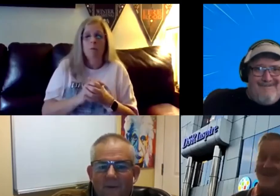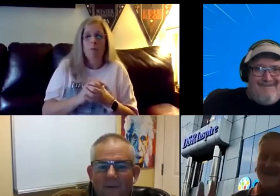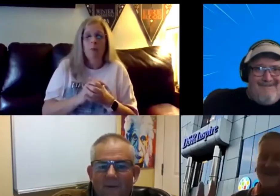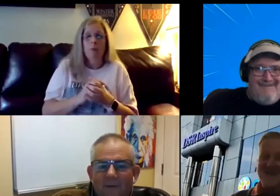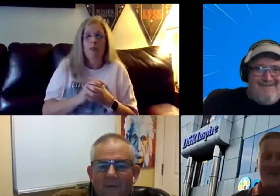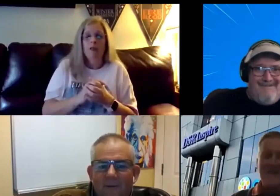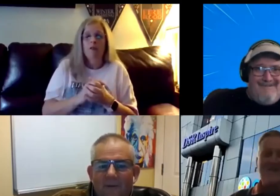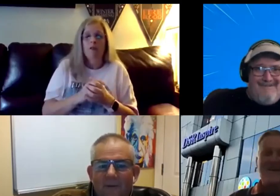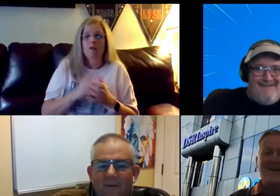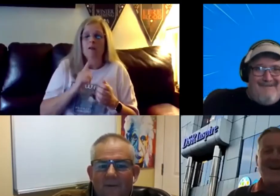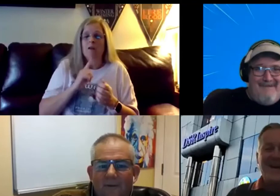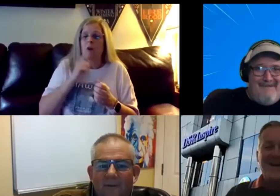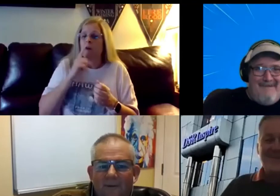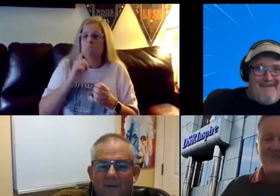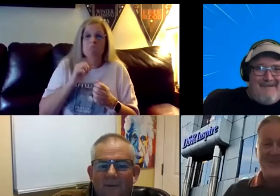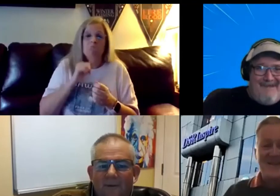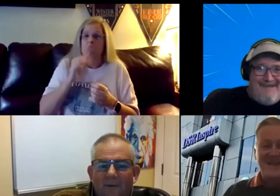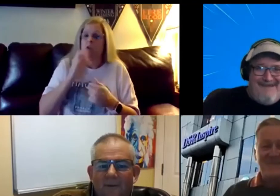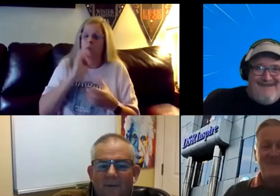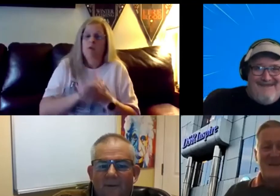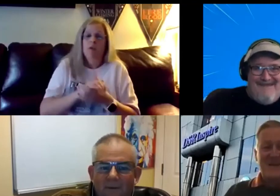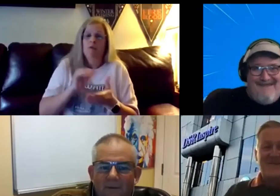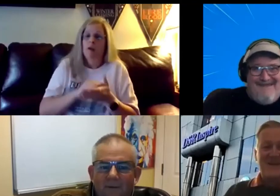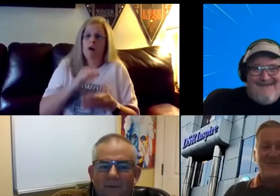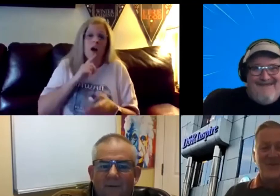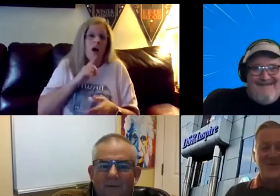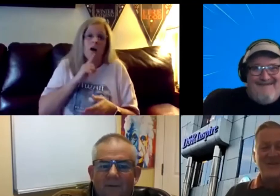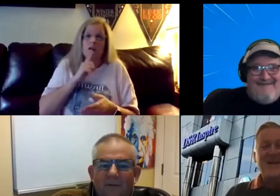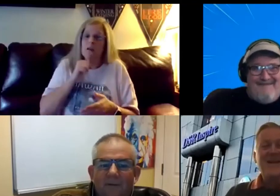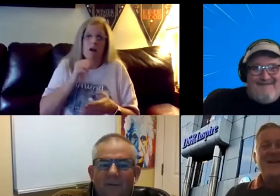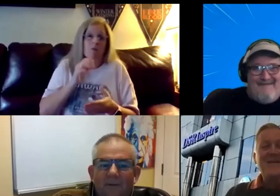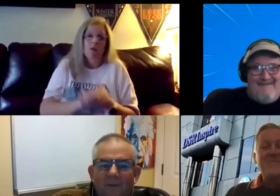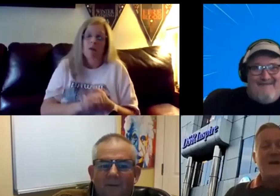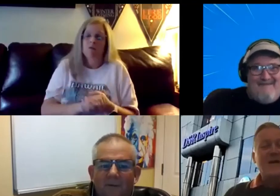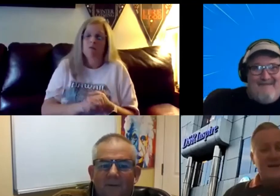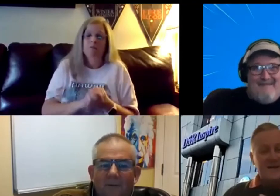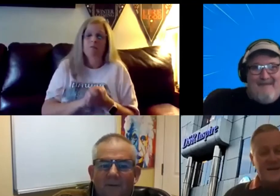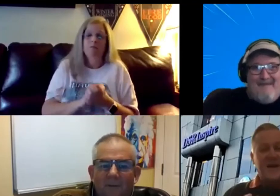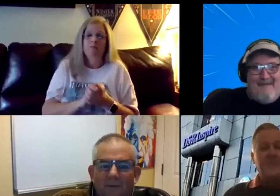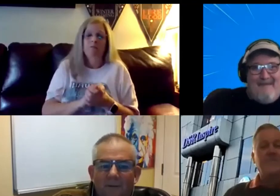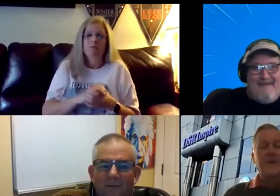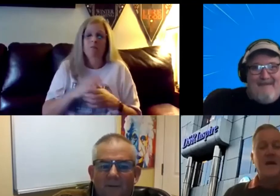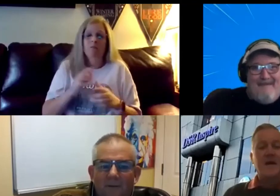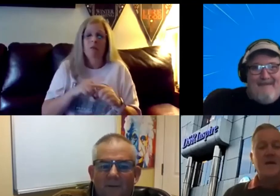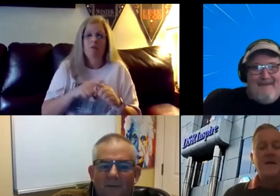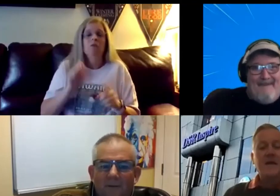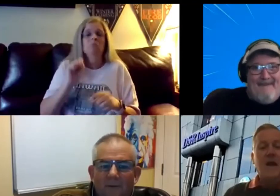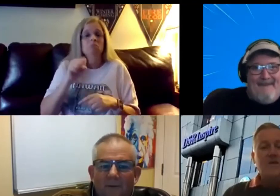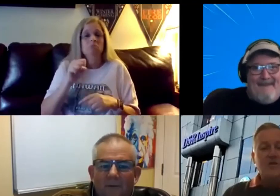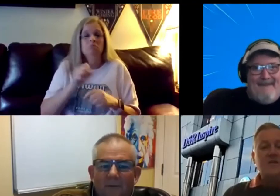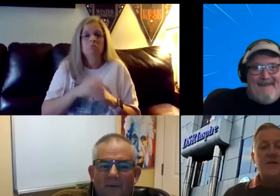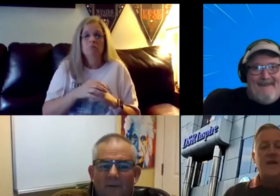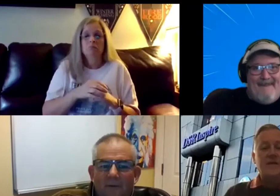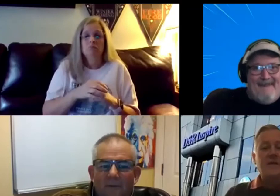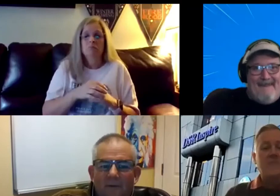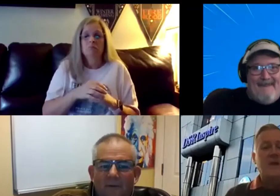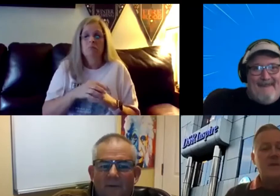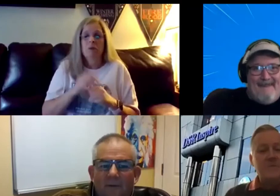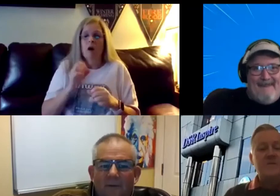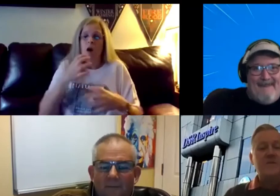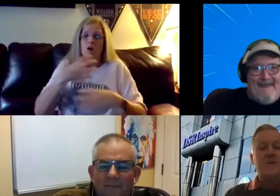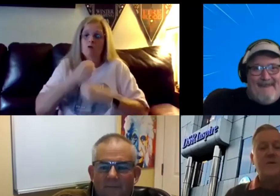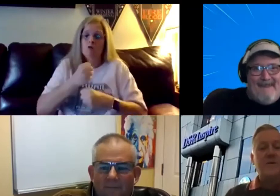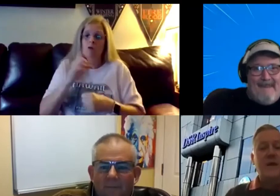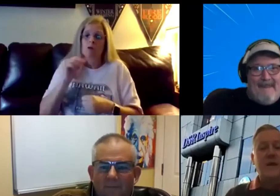I really didn't believe it. I truly didn't believe it at first. But I said, yep, I trust Dan. I've been